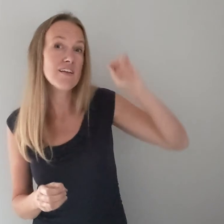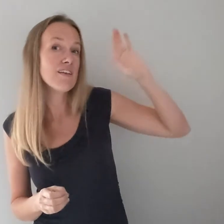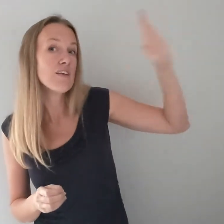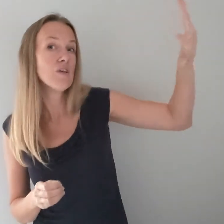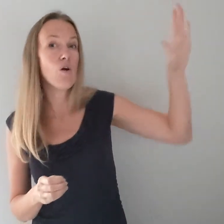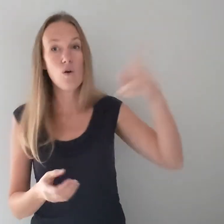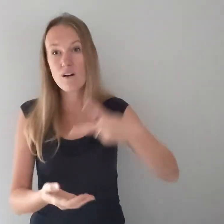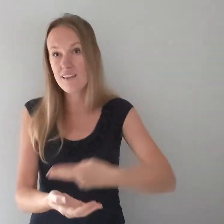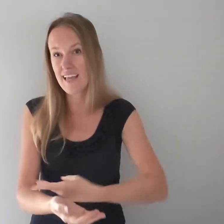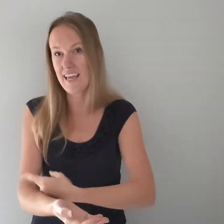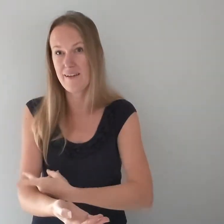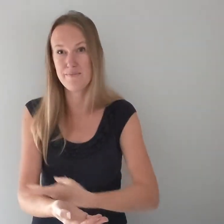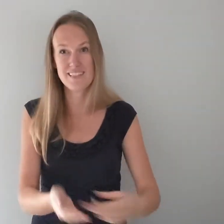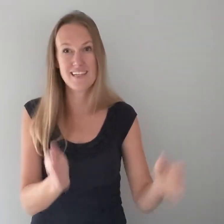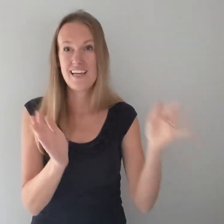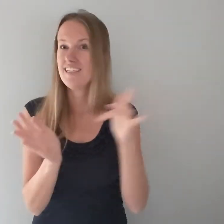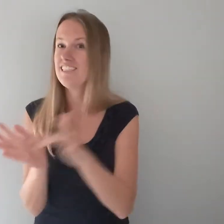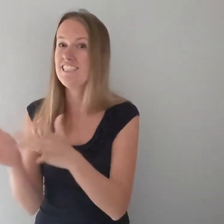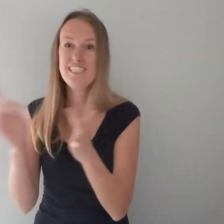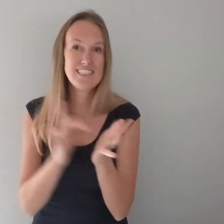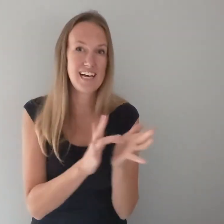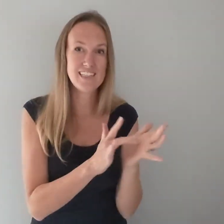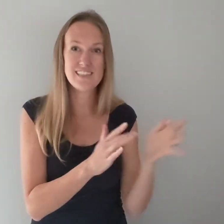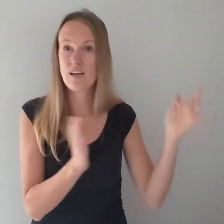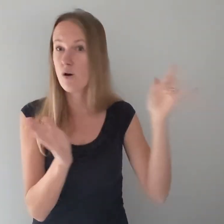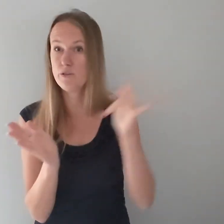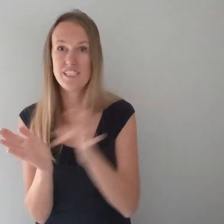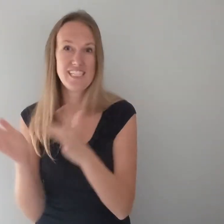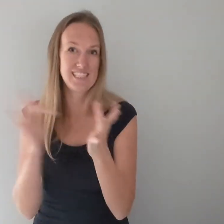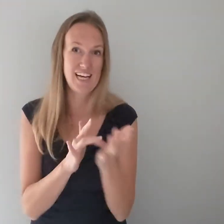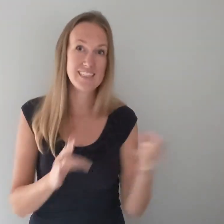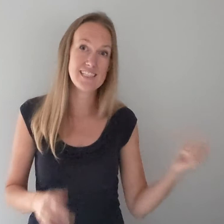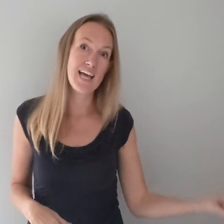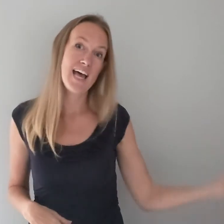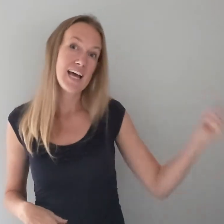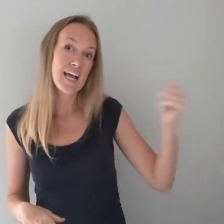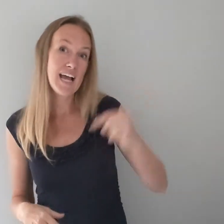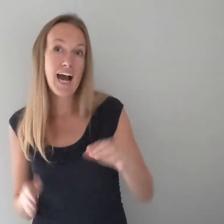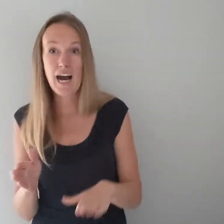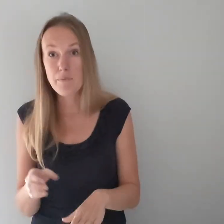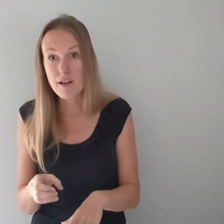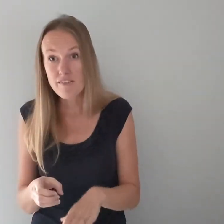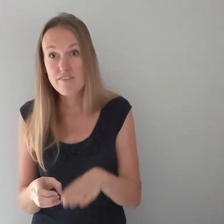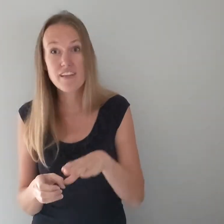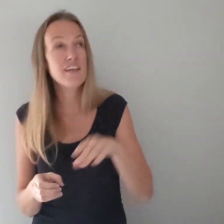fill your lambs. Jesus, oh Jesus, come